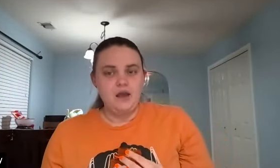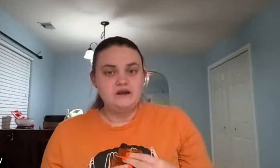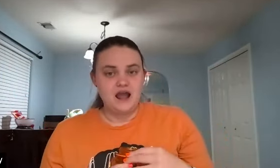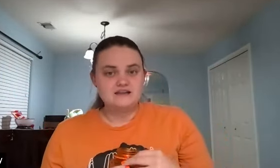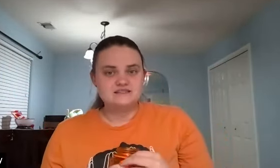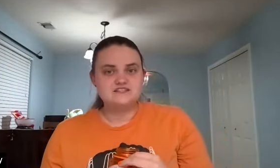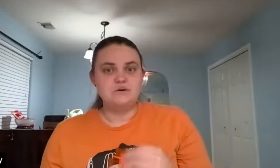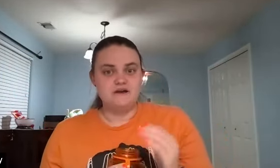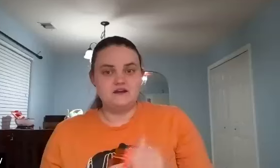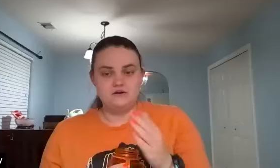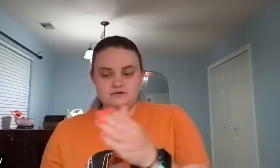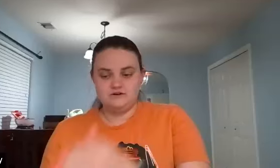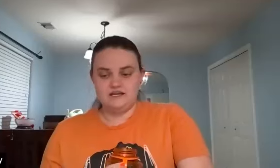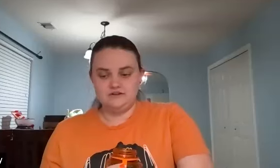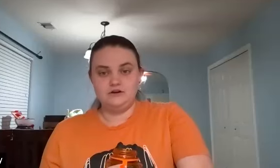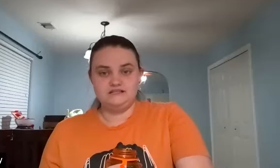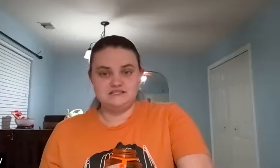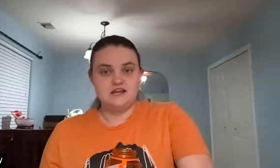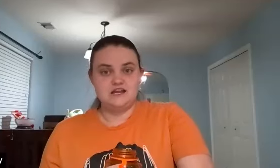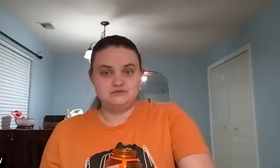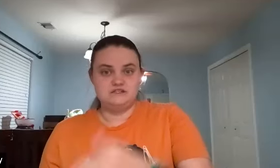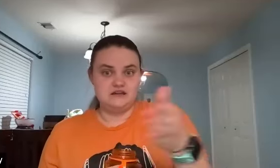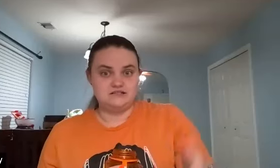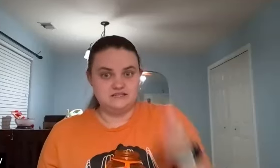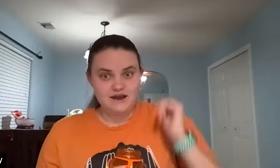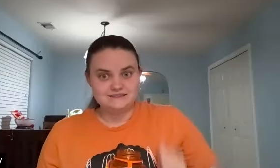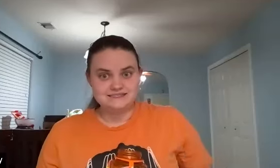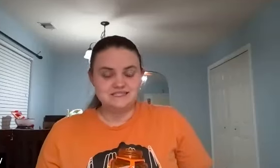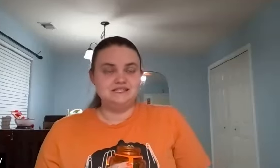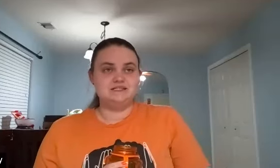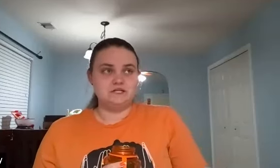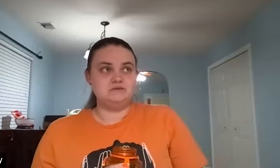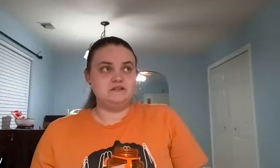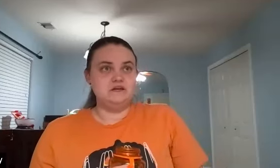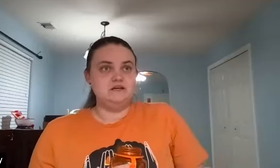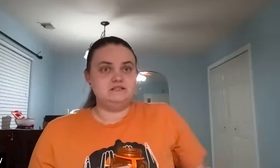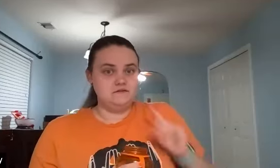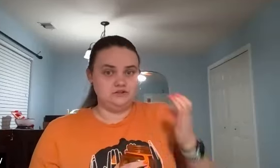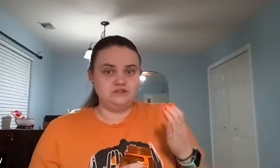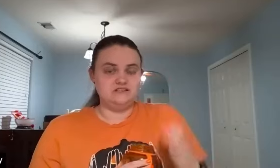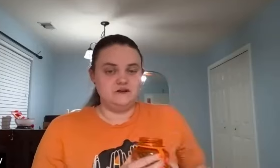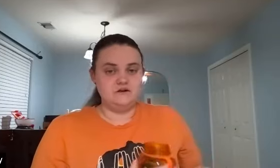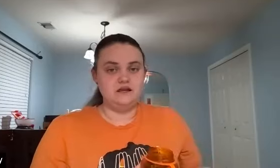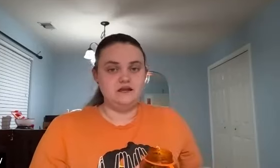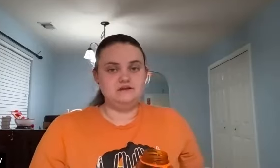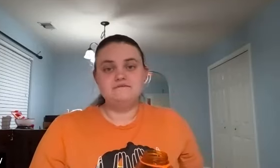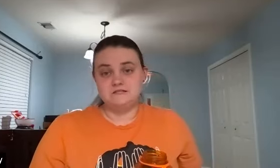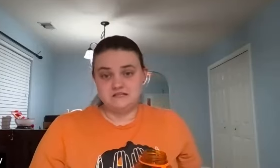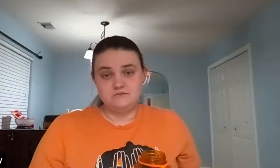want to ask this so if I know, so I can learn, is this actually rude to say or is it not? Especially with deaf culture. It's not very different, but there